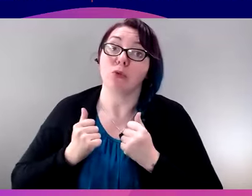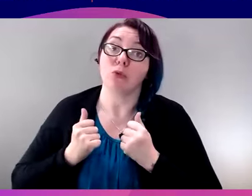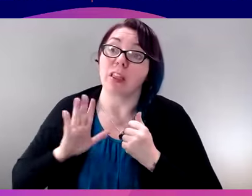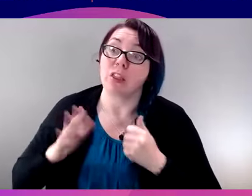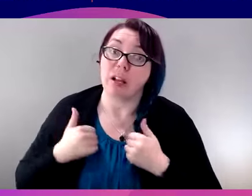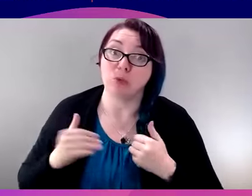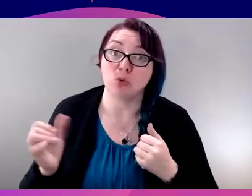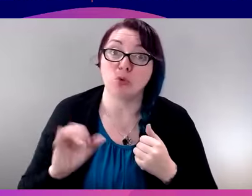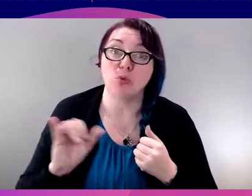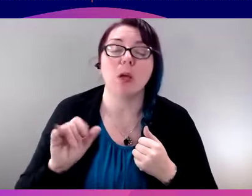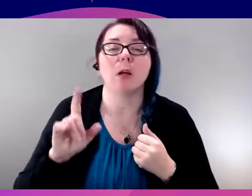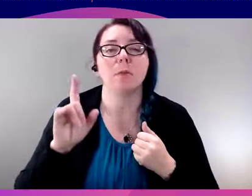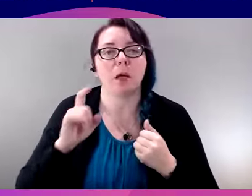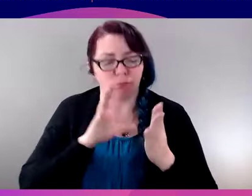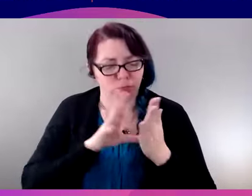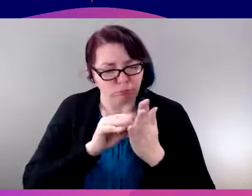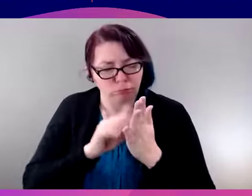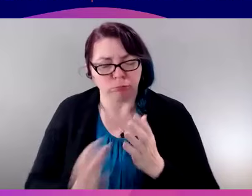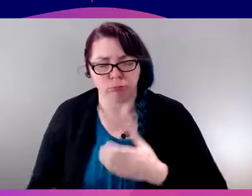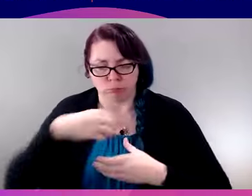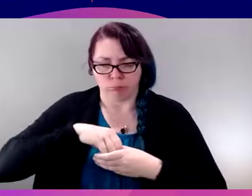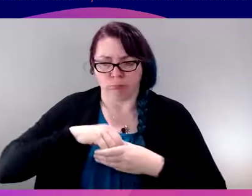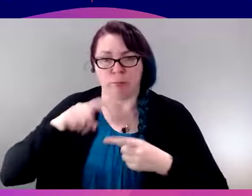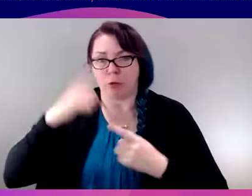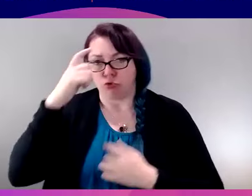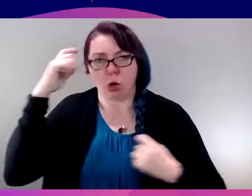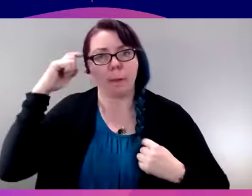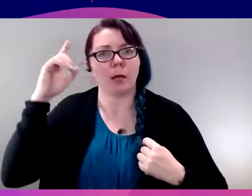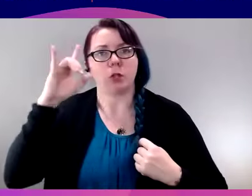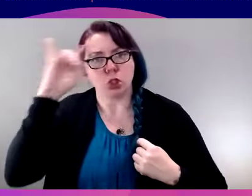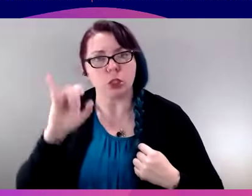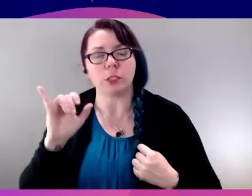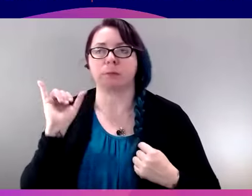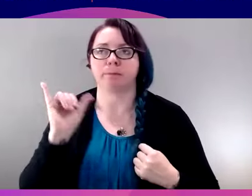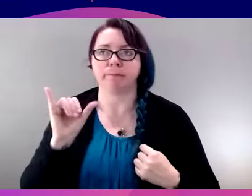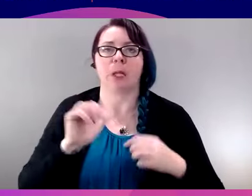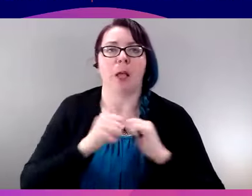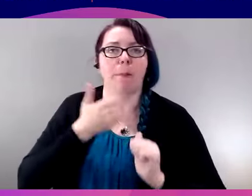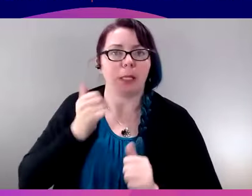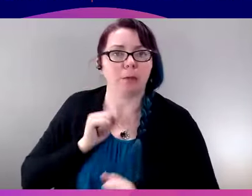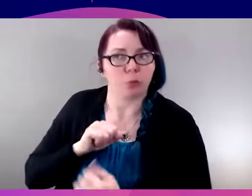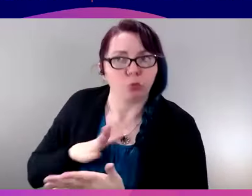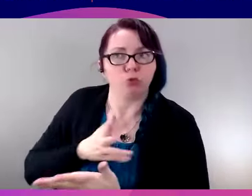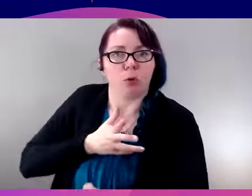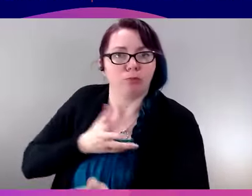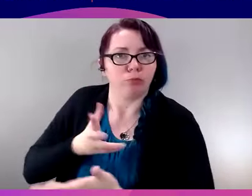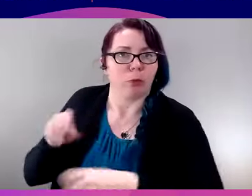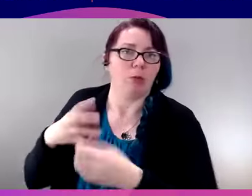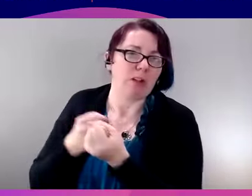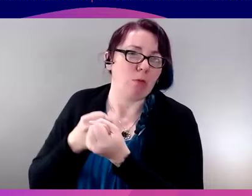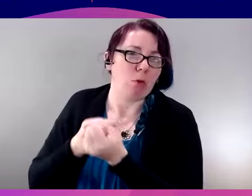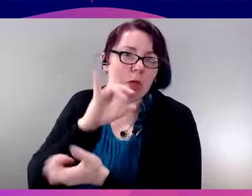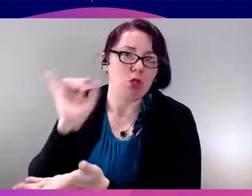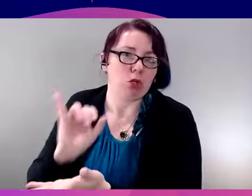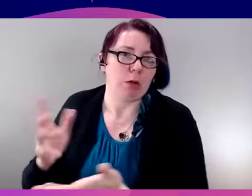The Act to Keep Families Safe model, as well as the resources, tools, templates, and education can all be found on the Act to Keep